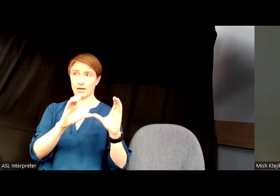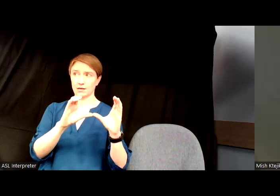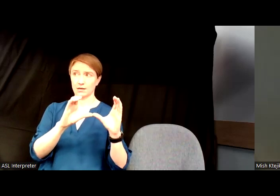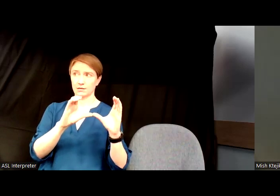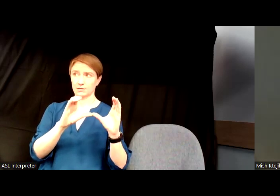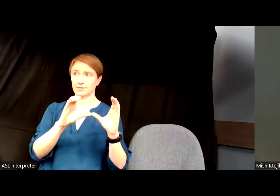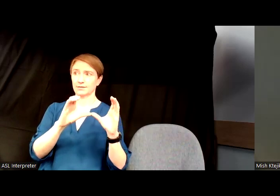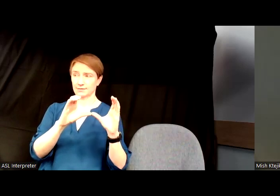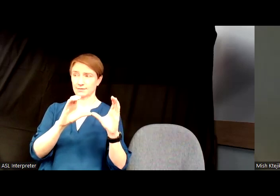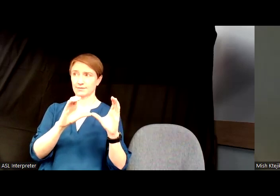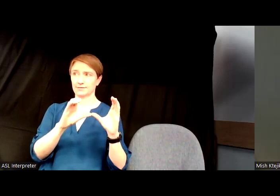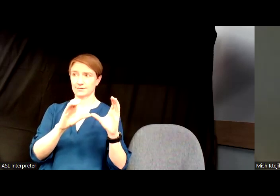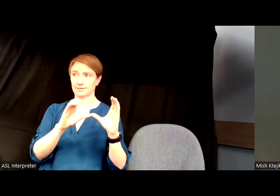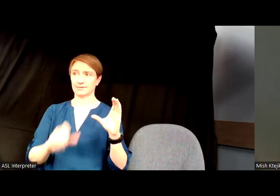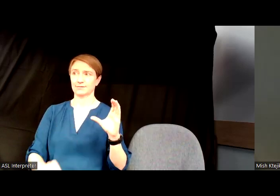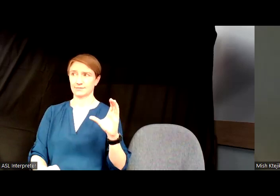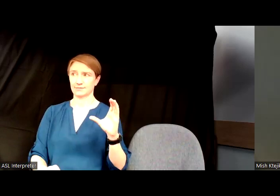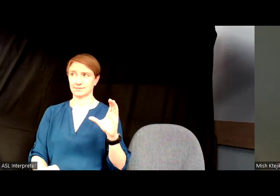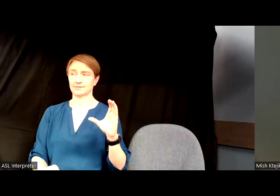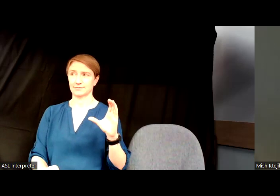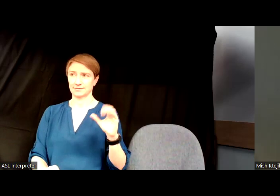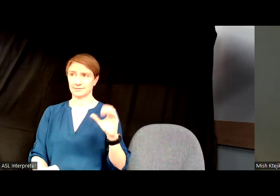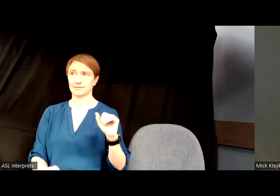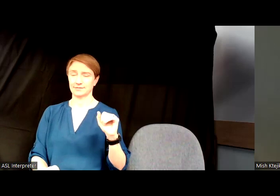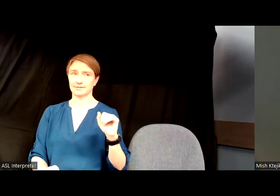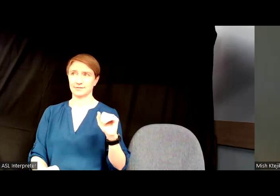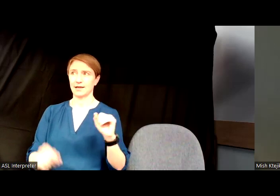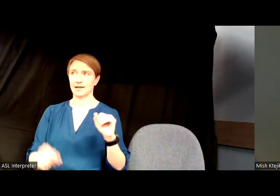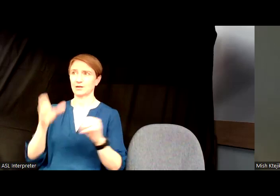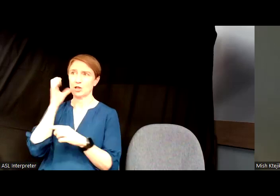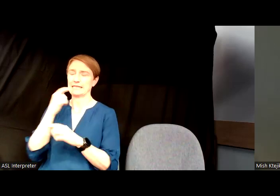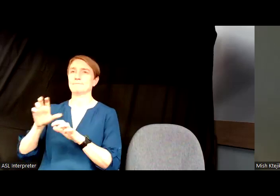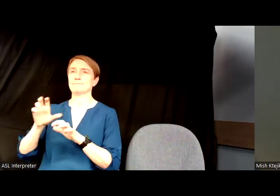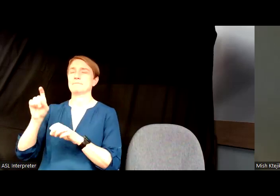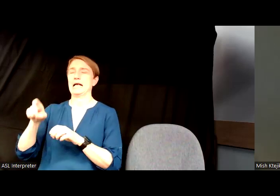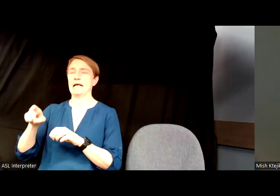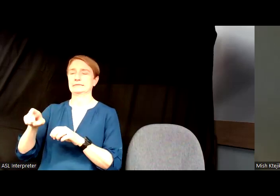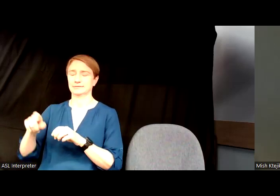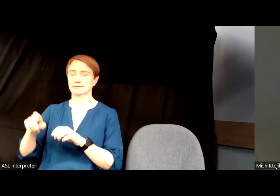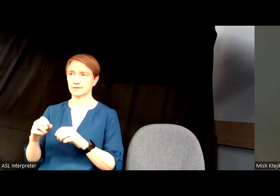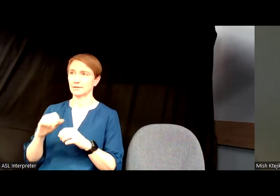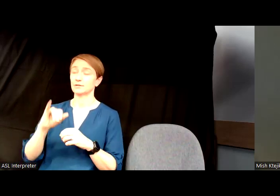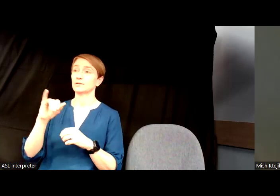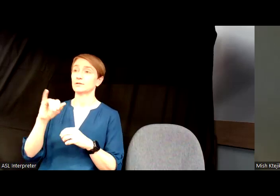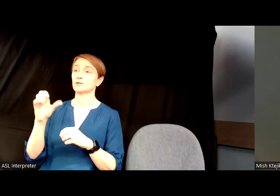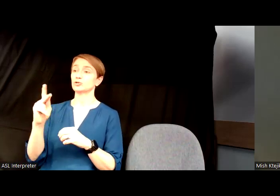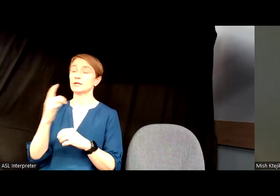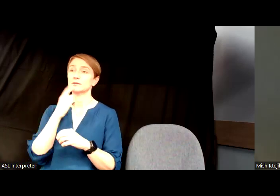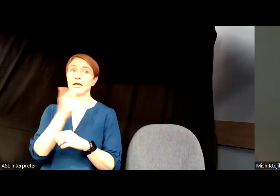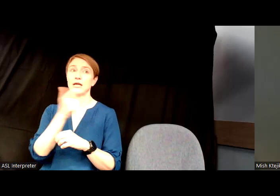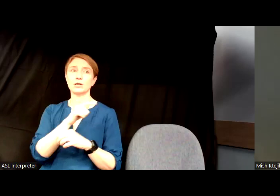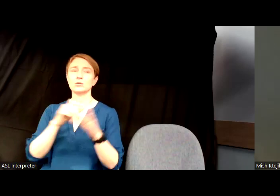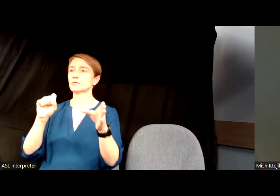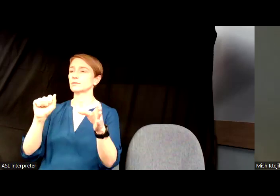this is like have to, must, And then what be required. This is and Eric. what This is Jack if and Eric. they